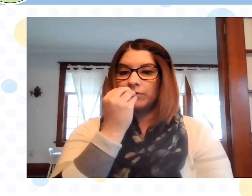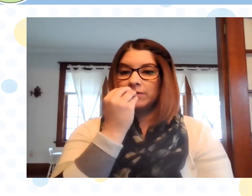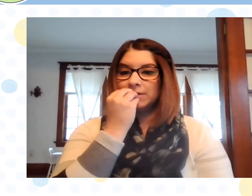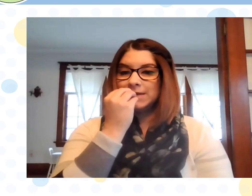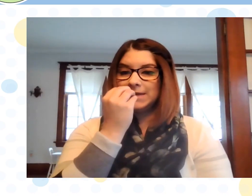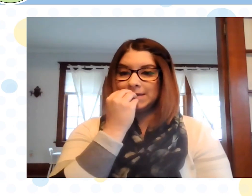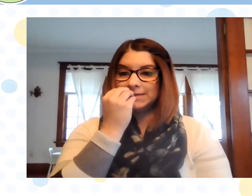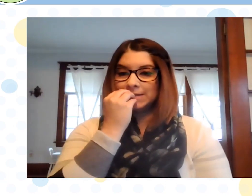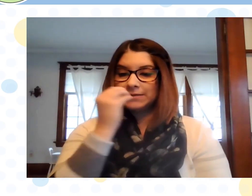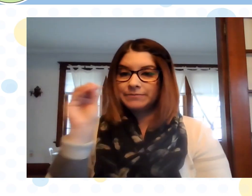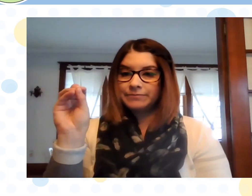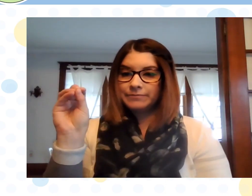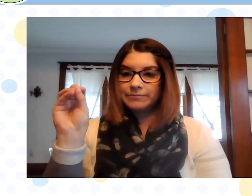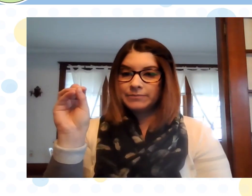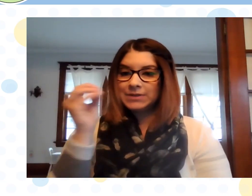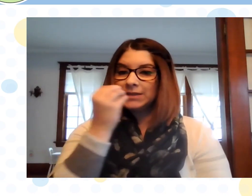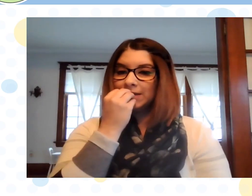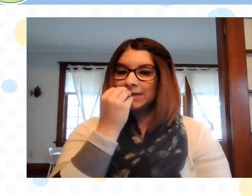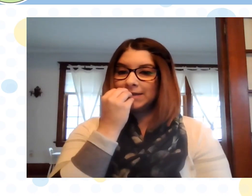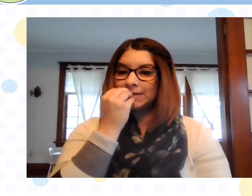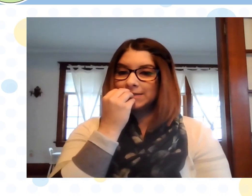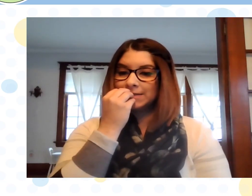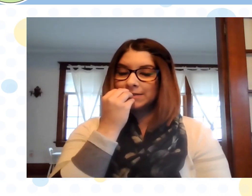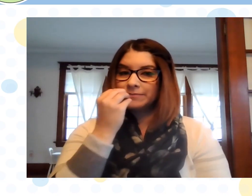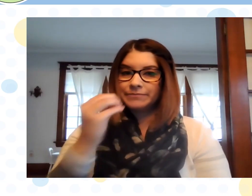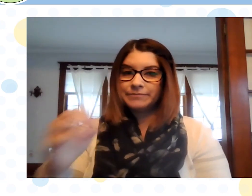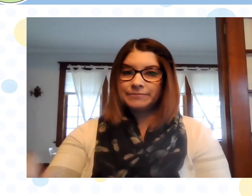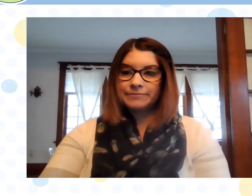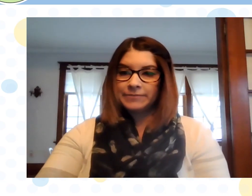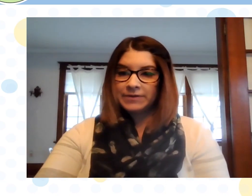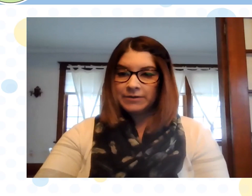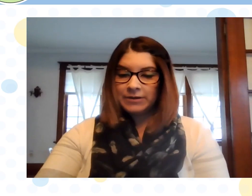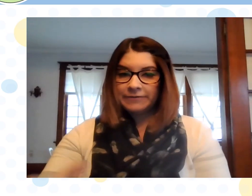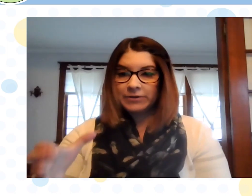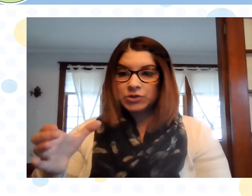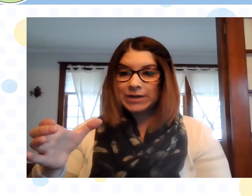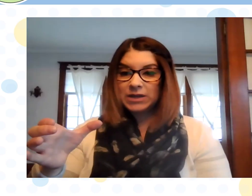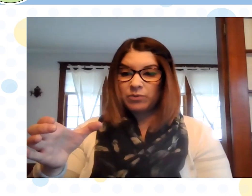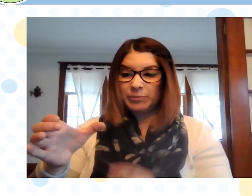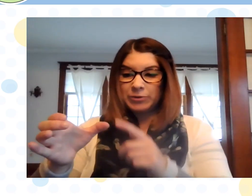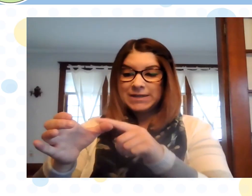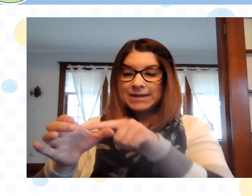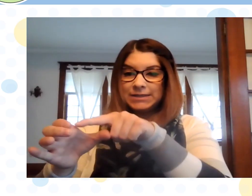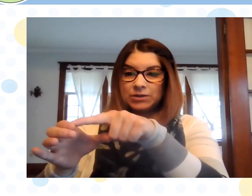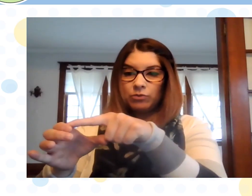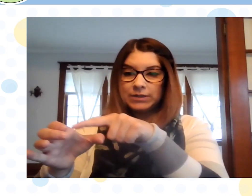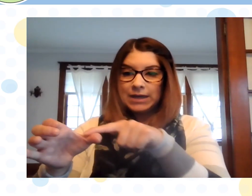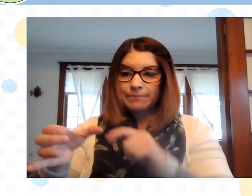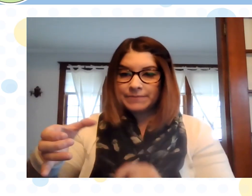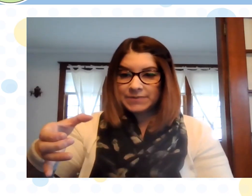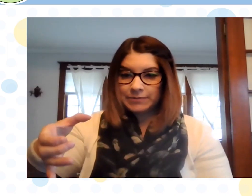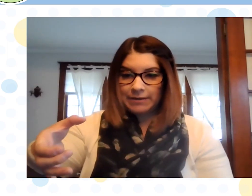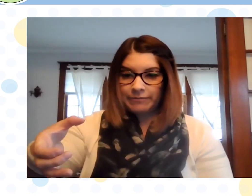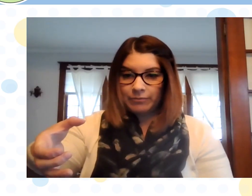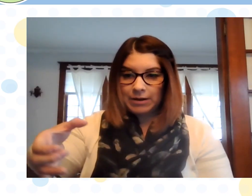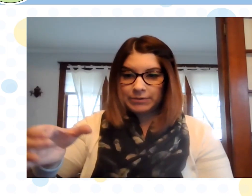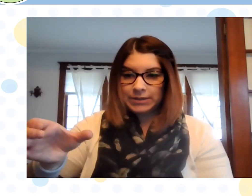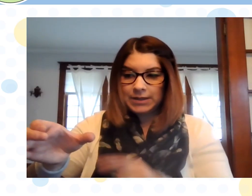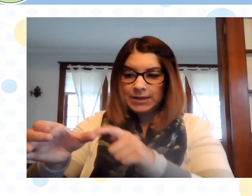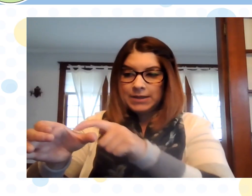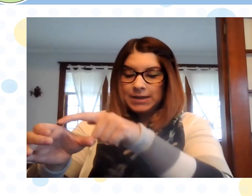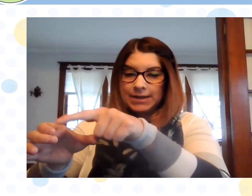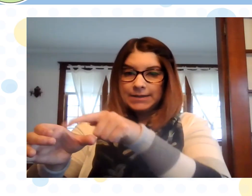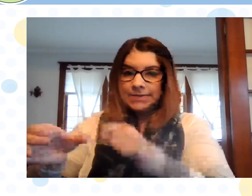mouth. Eat. Eat. For drink, we're pretending to hold a cup. So we have the